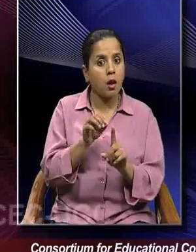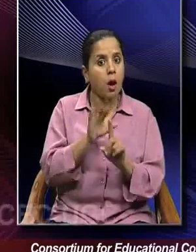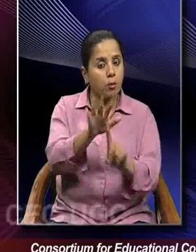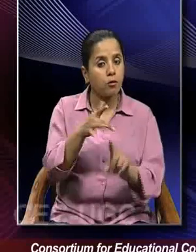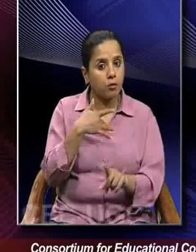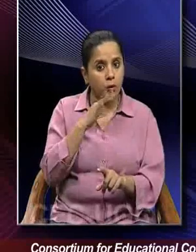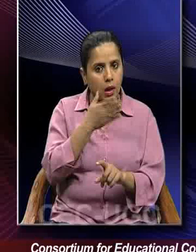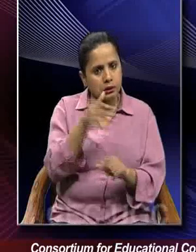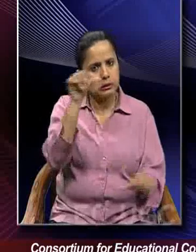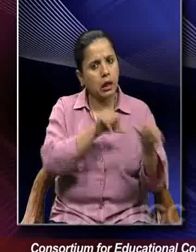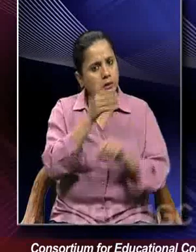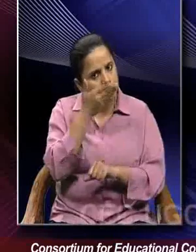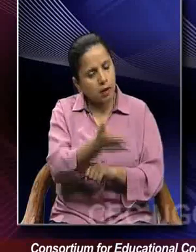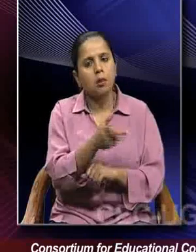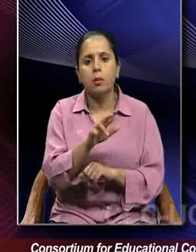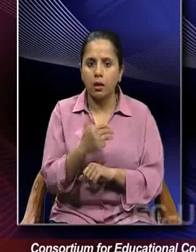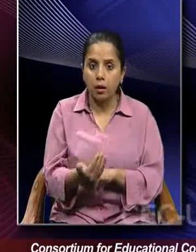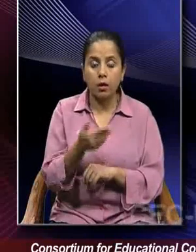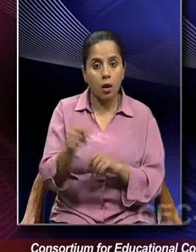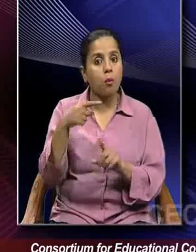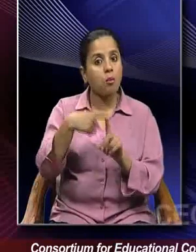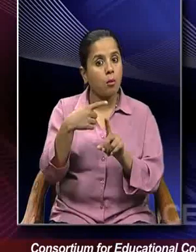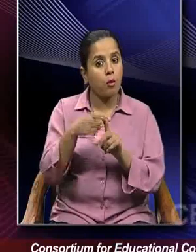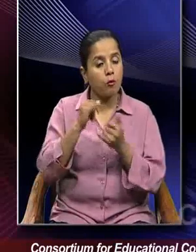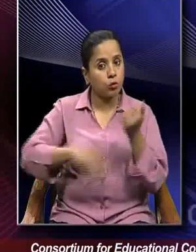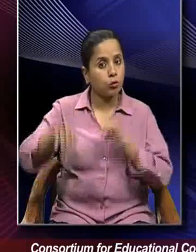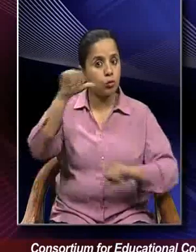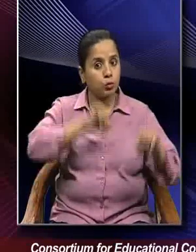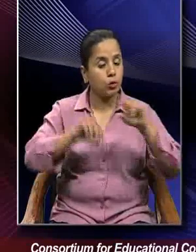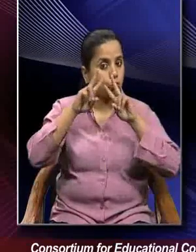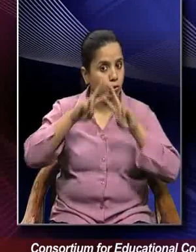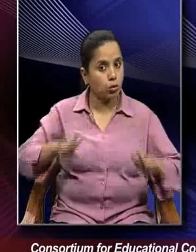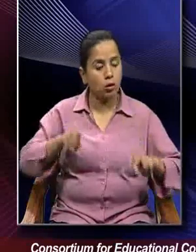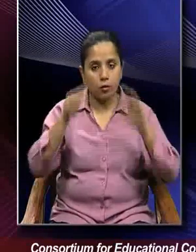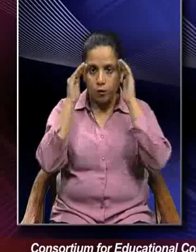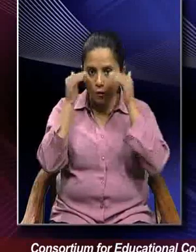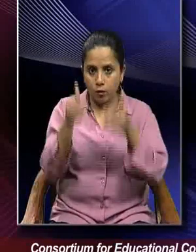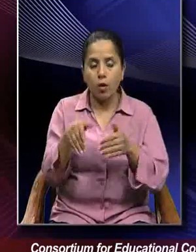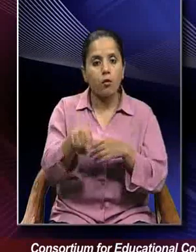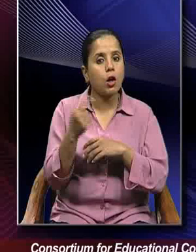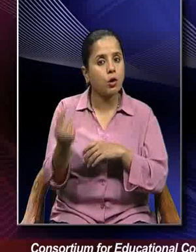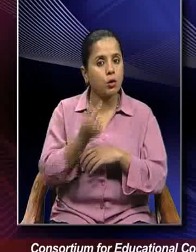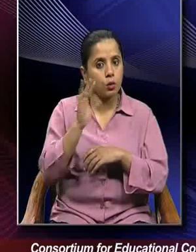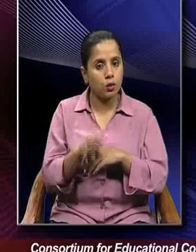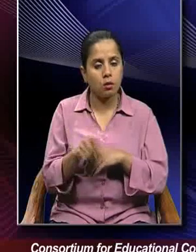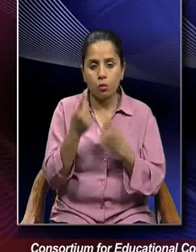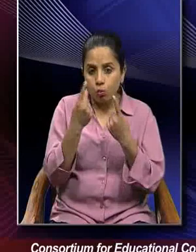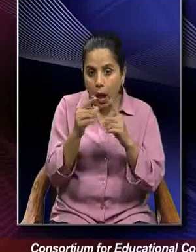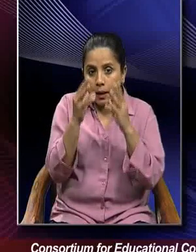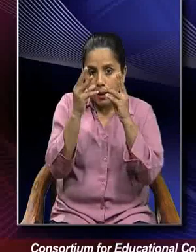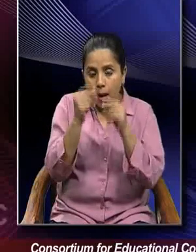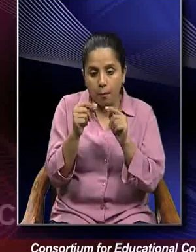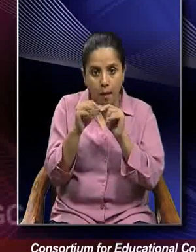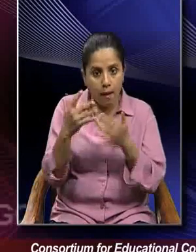actually science. Positivist social scientist researchers focus on the use of accurate quantitative